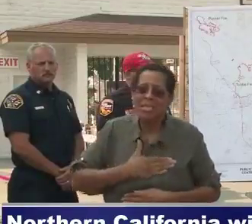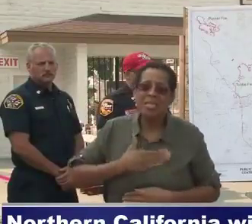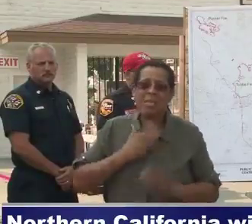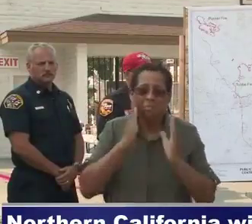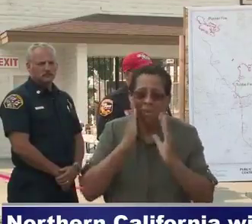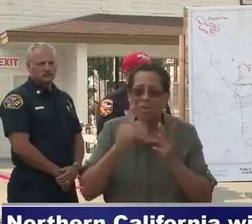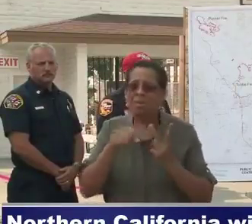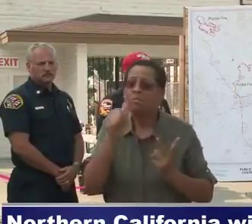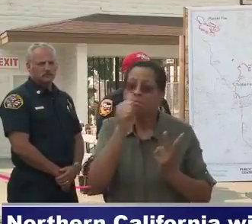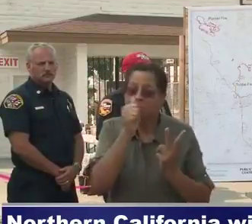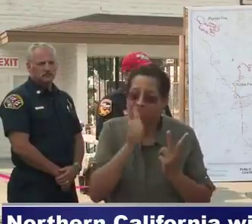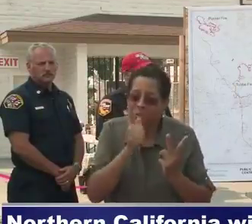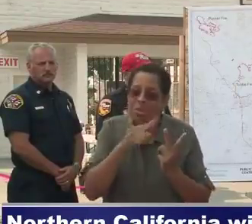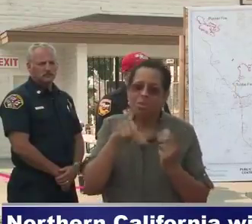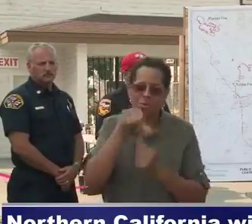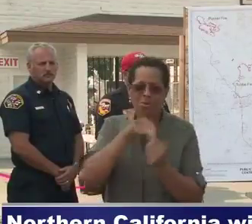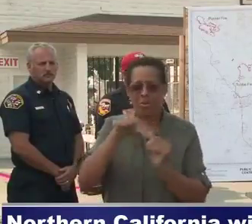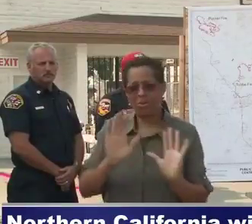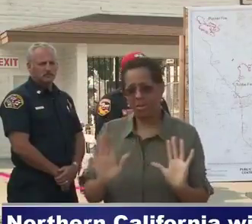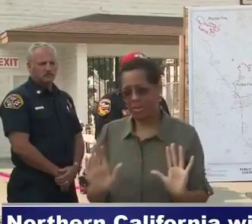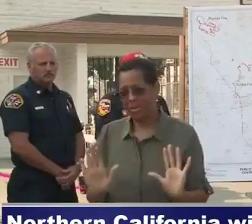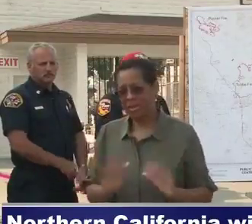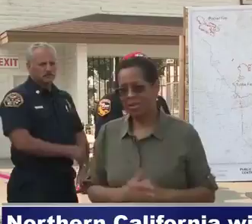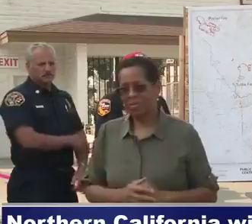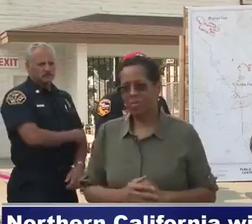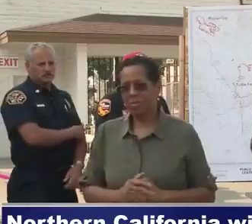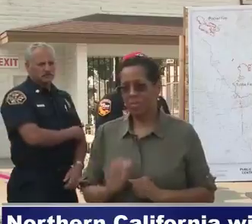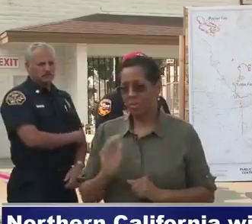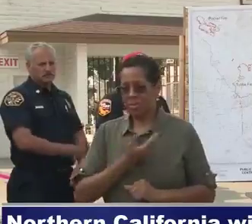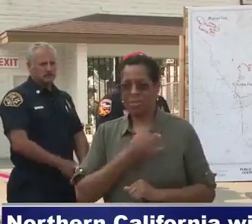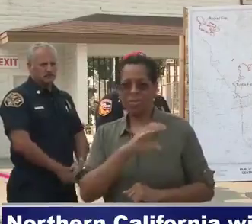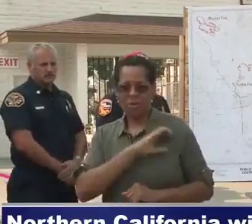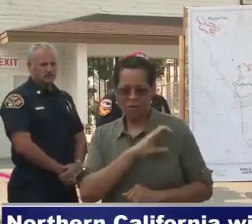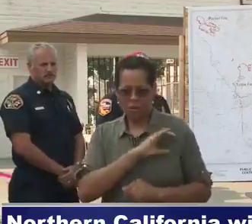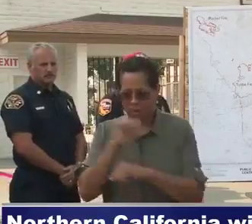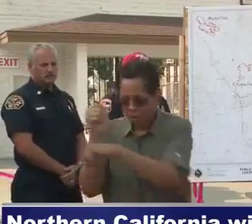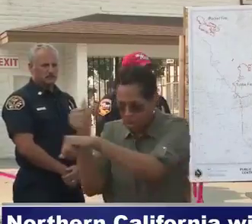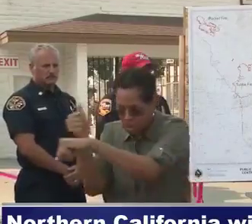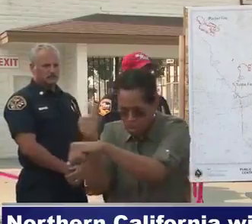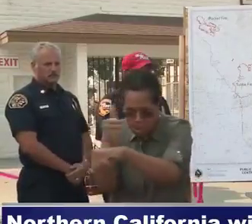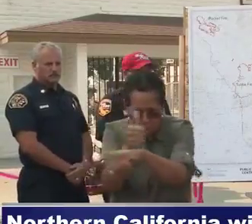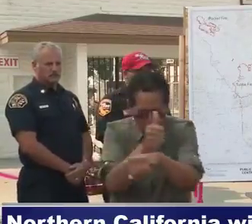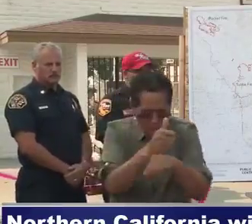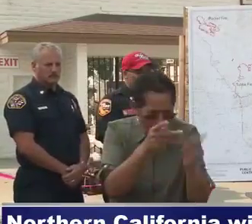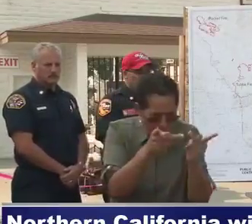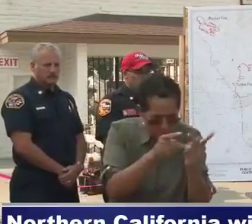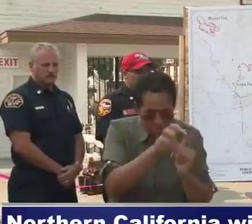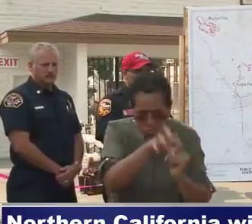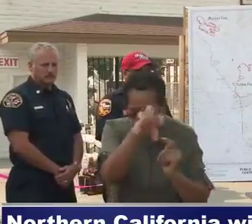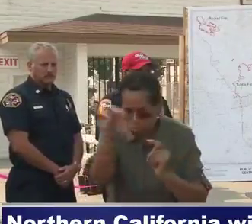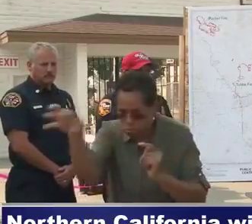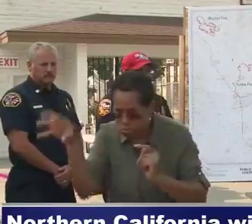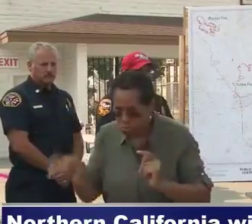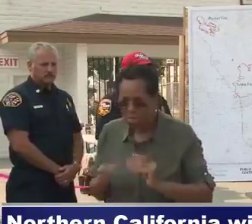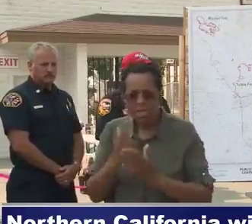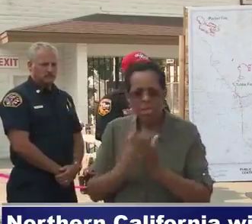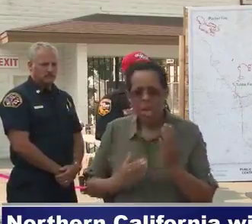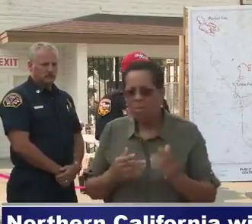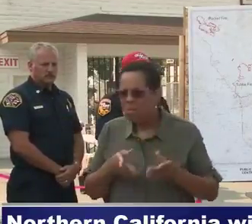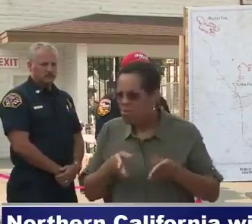everybody. Our officers are out on fixed posts, many of them closing certain roadways that are in